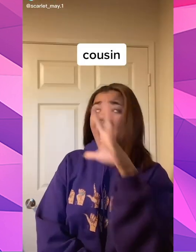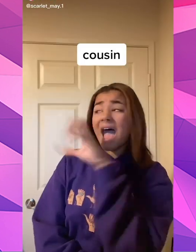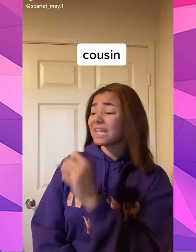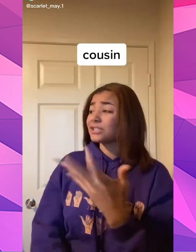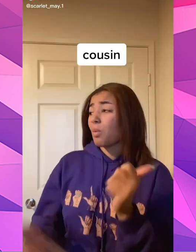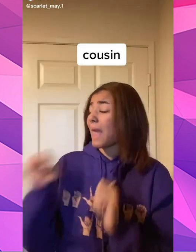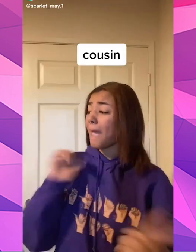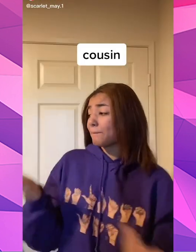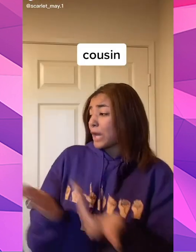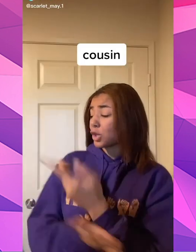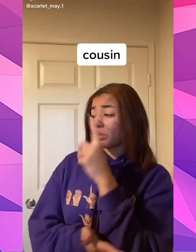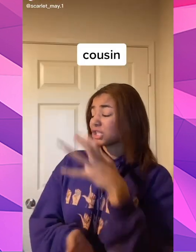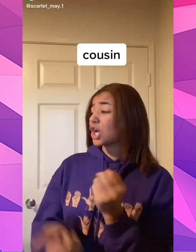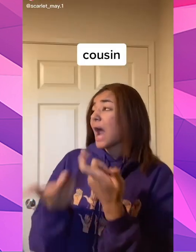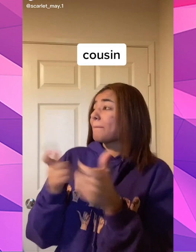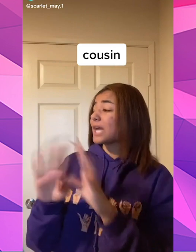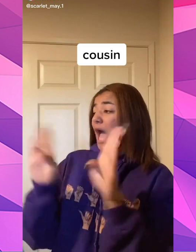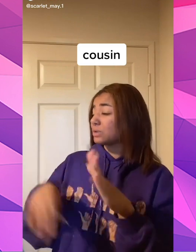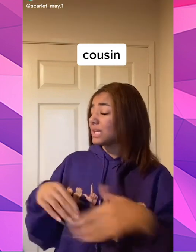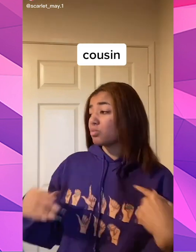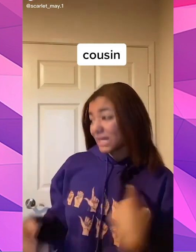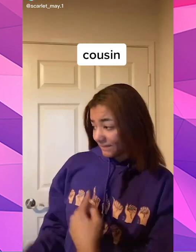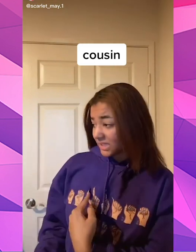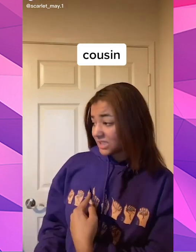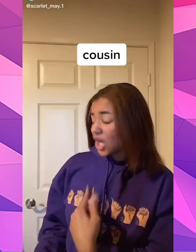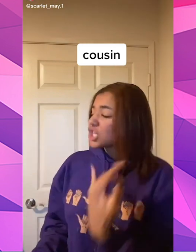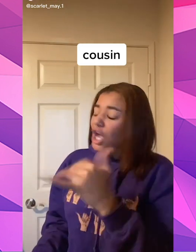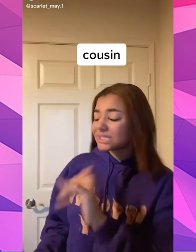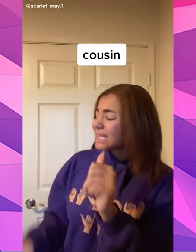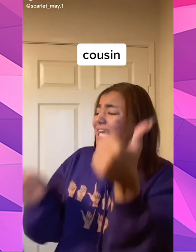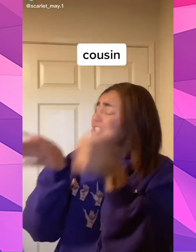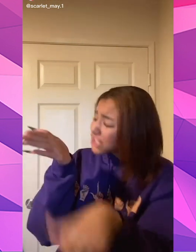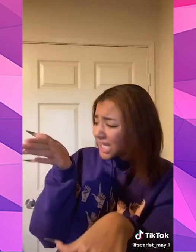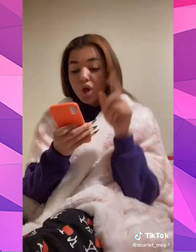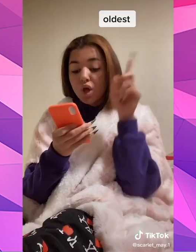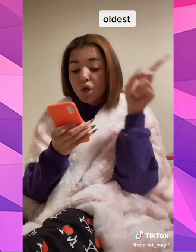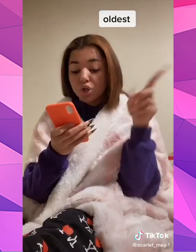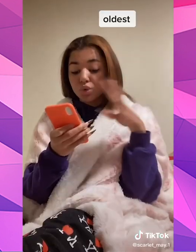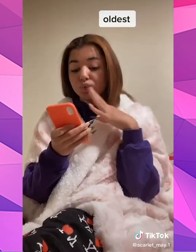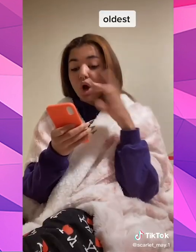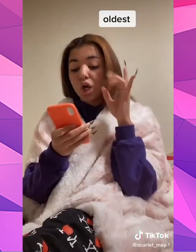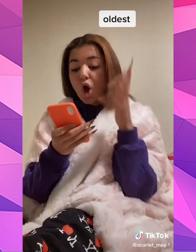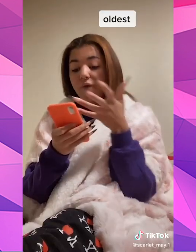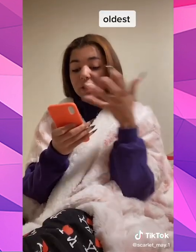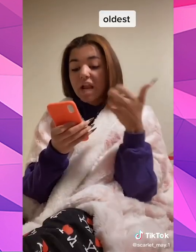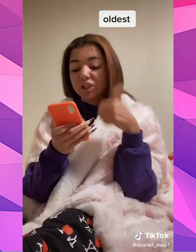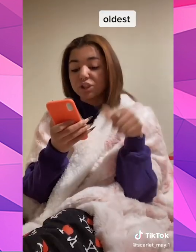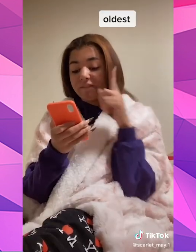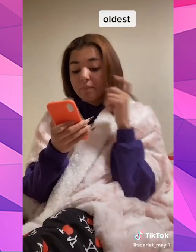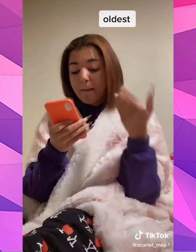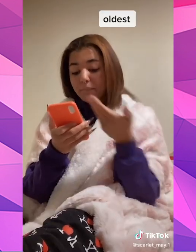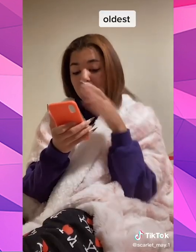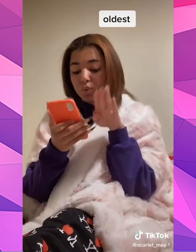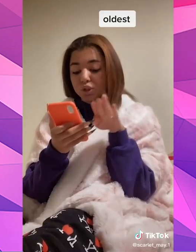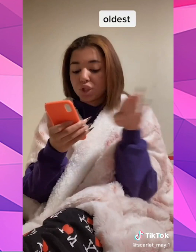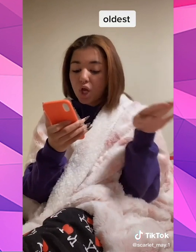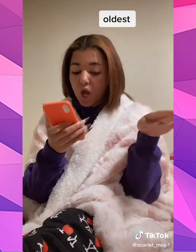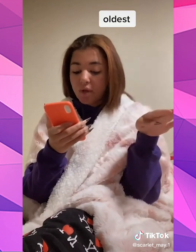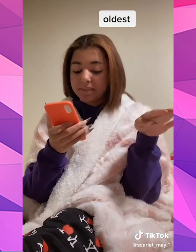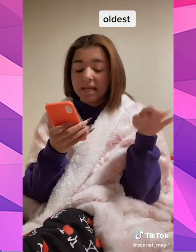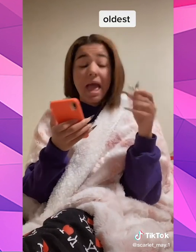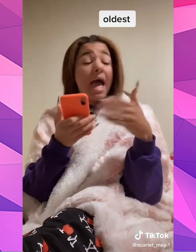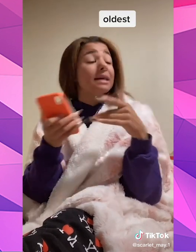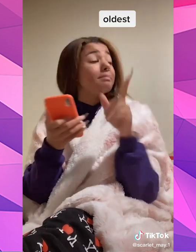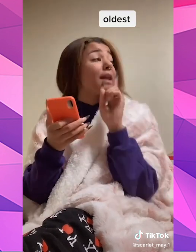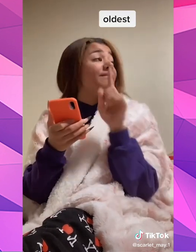I guess y'all wanna act brand new Because y'all got a bigger house Than the rest of us Y'all still ain't shit You talking awfully A lot of shit From my brand new Installed